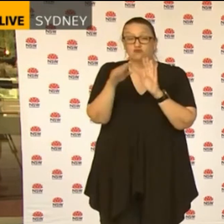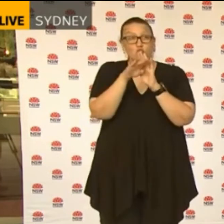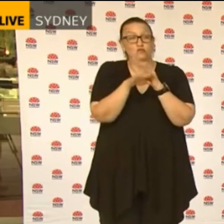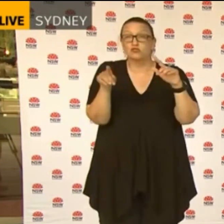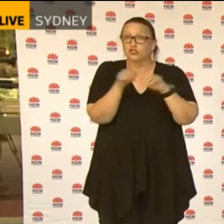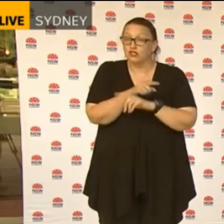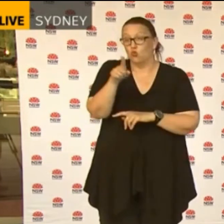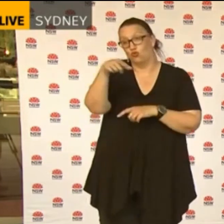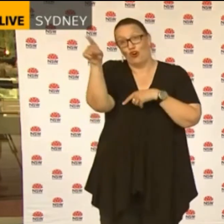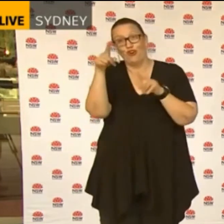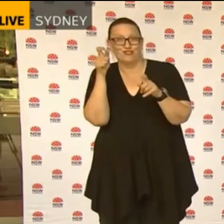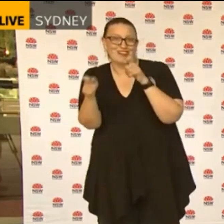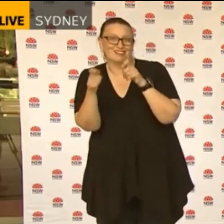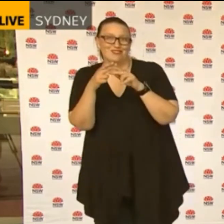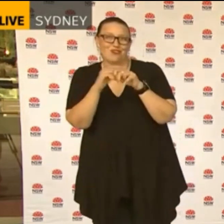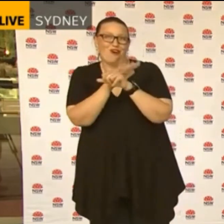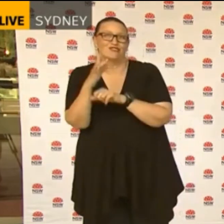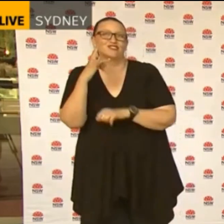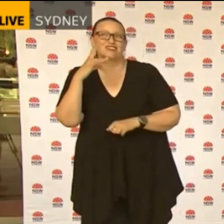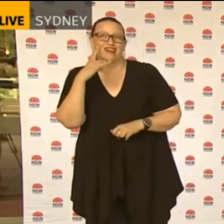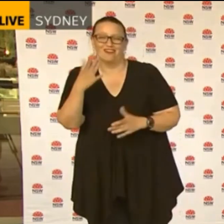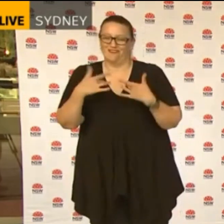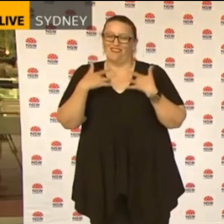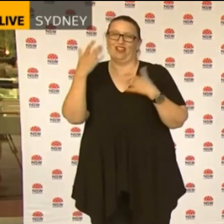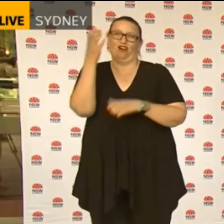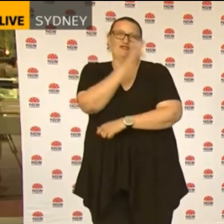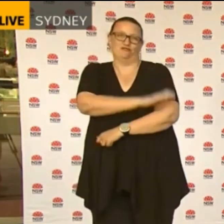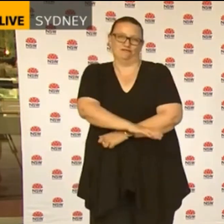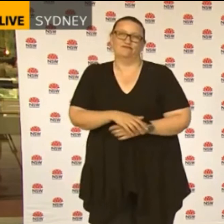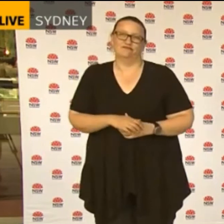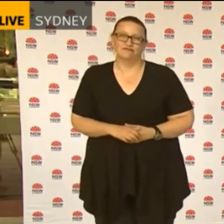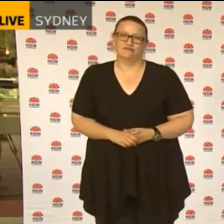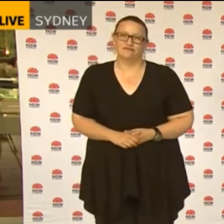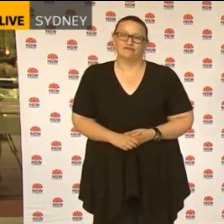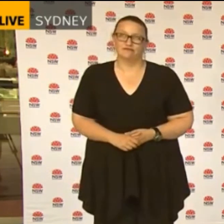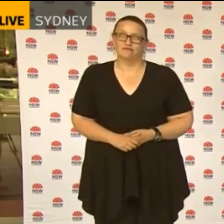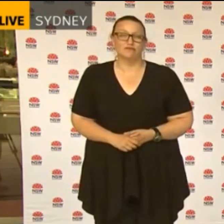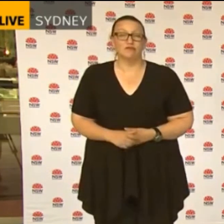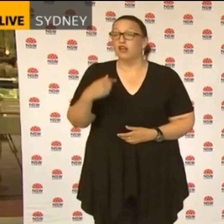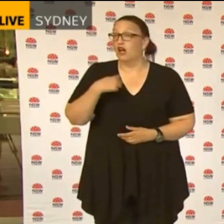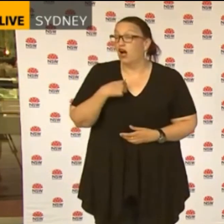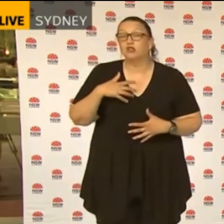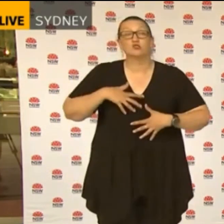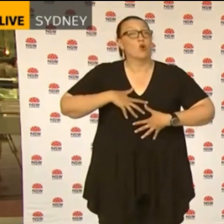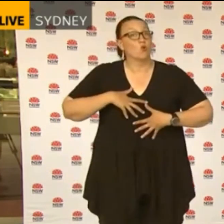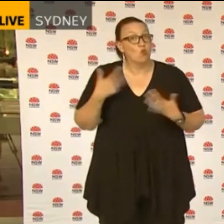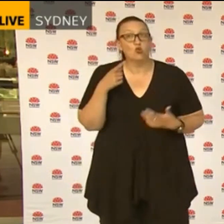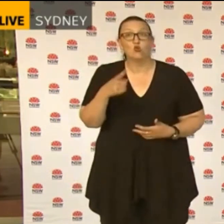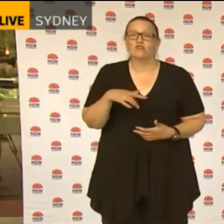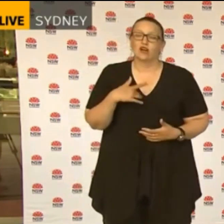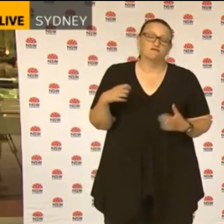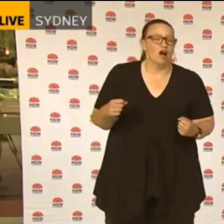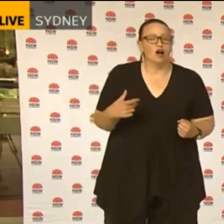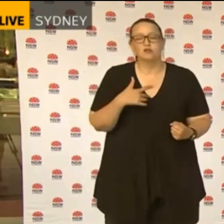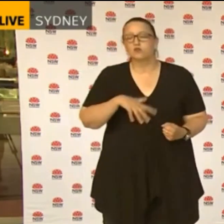that extra degree of confidence for us to be able to move forward. Please know, and I can't say this enough, that we don't want to burden our citizens a day longer than we